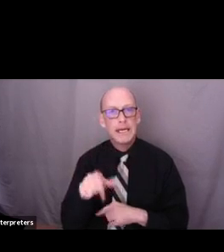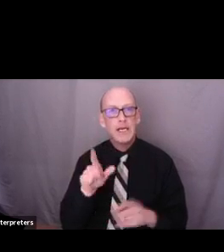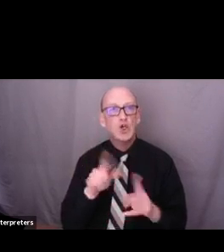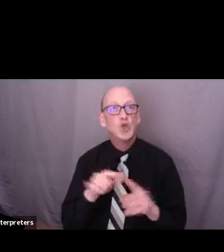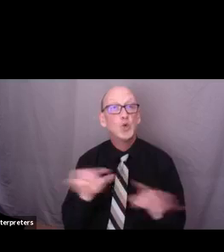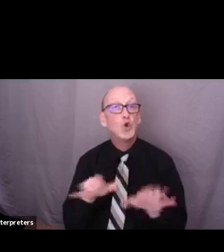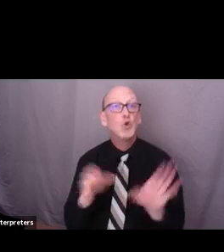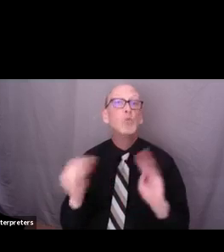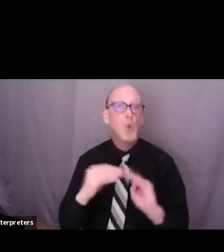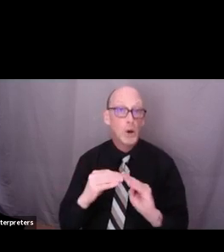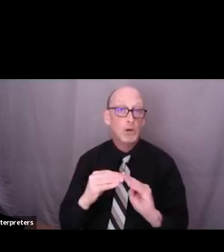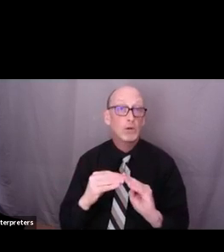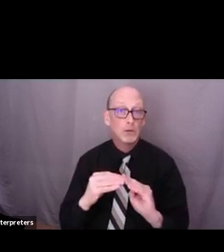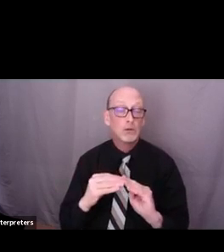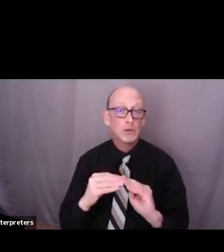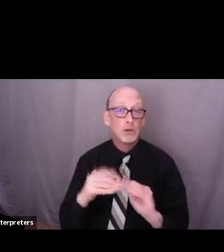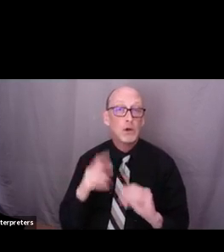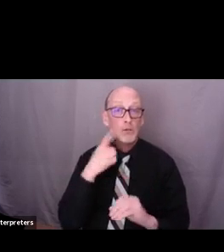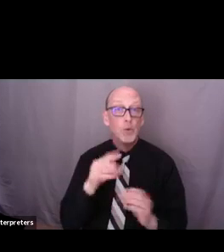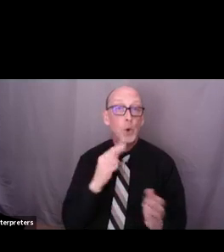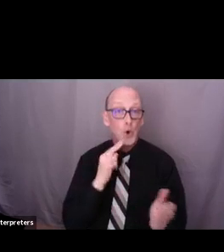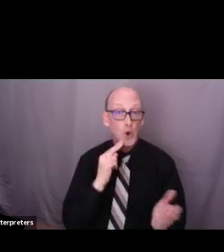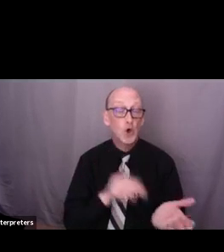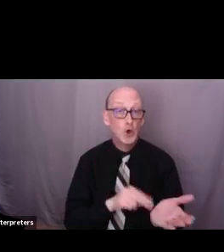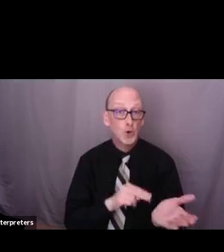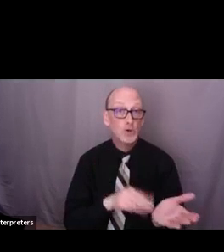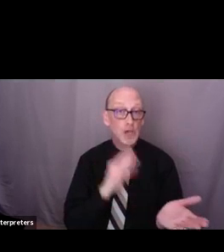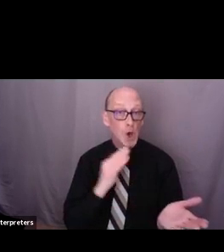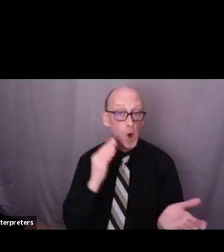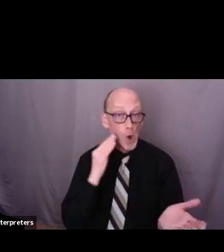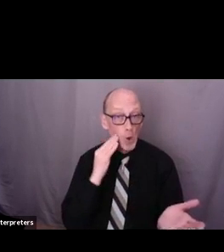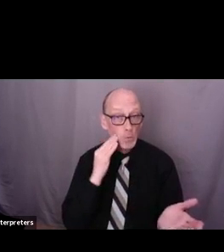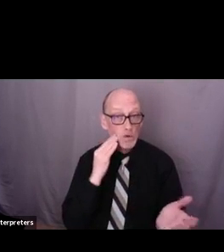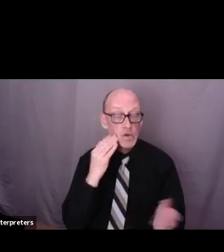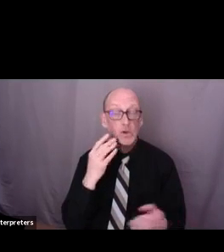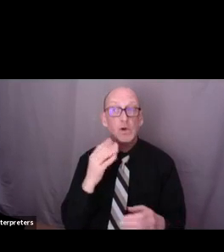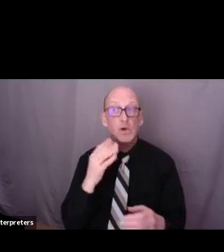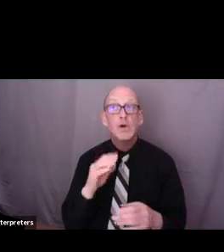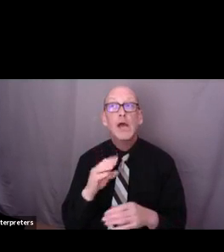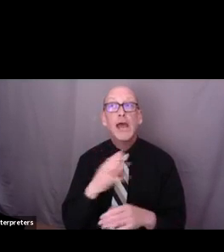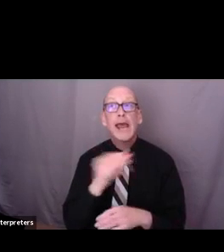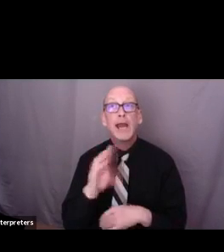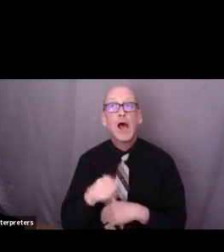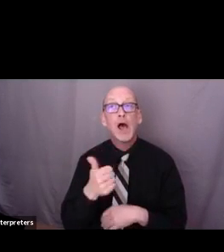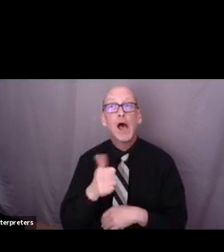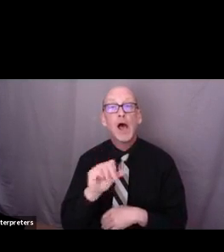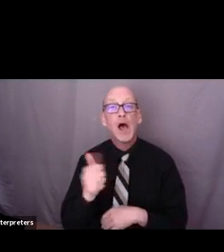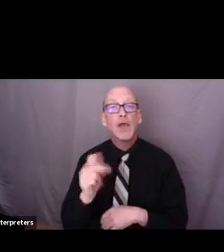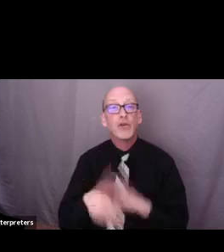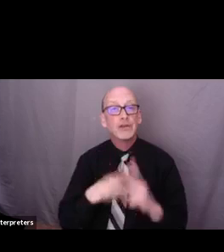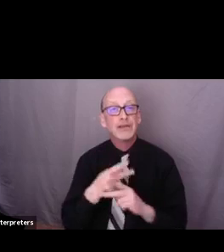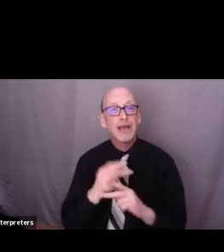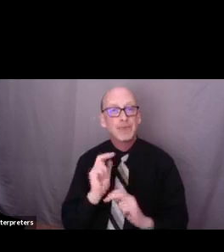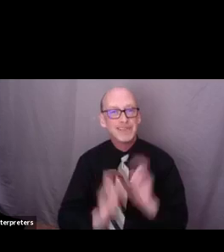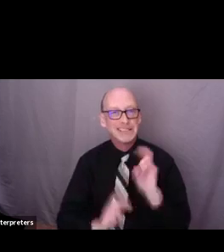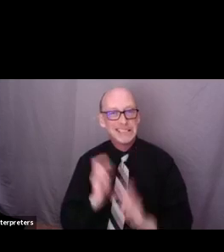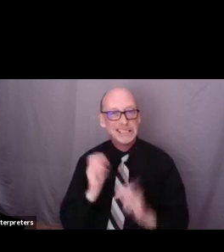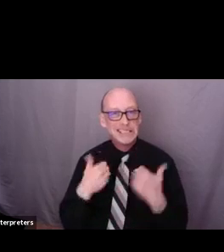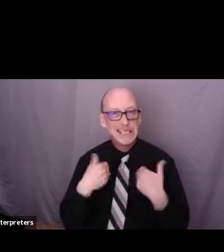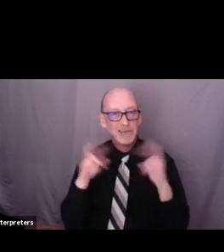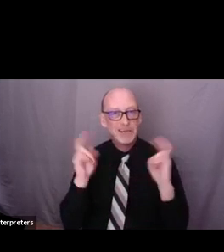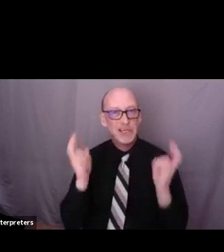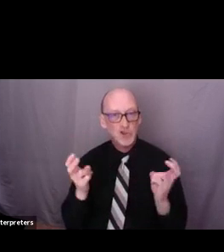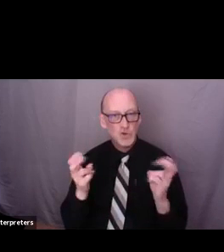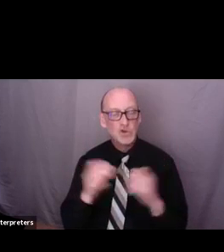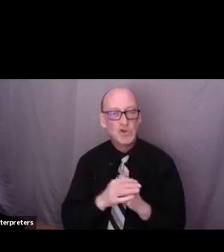more for nursing homes, for those facilities that are having issues, and there's other facilities than just the